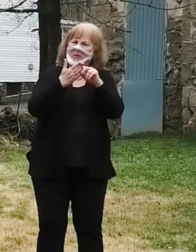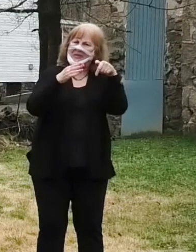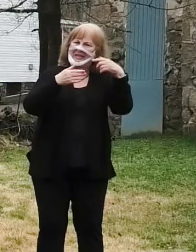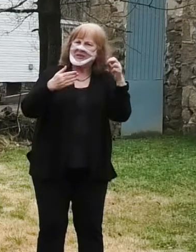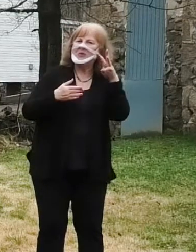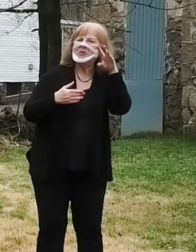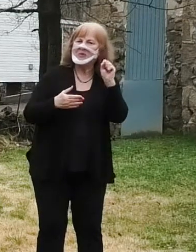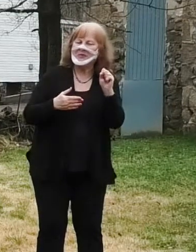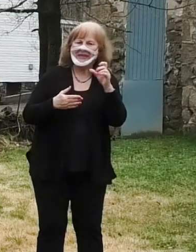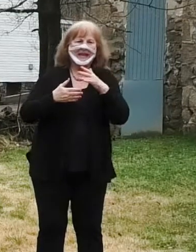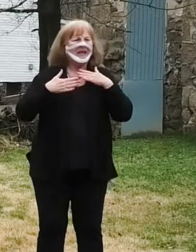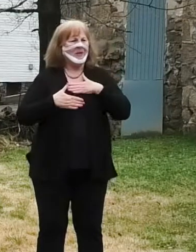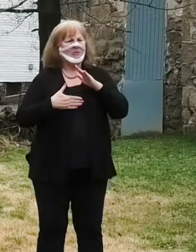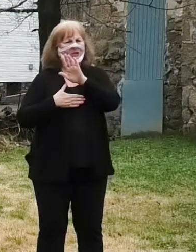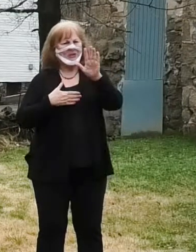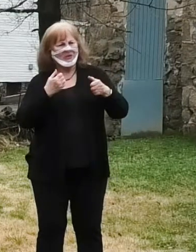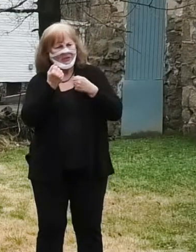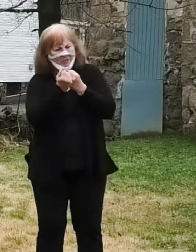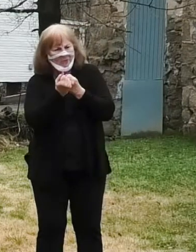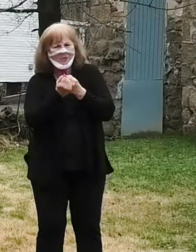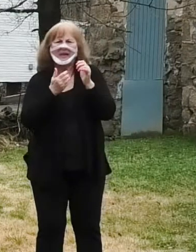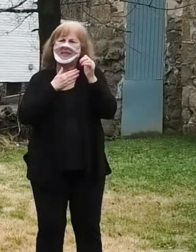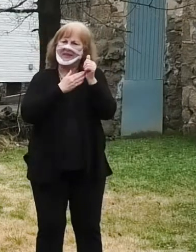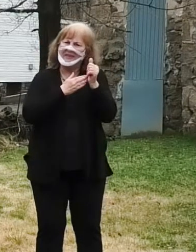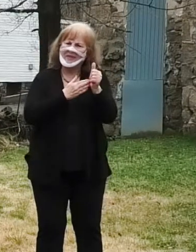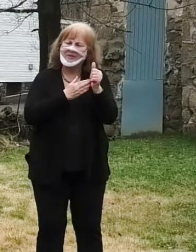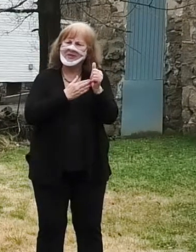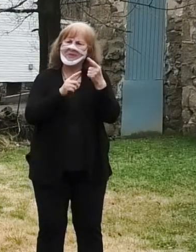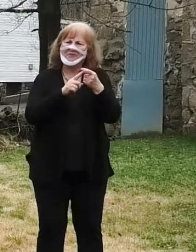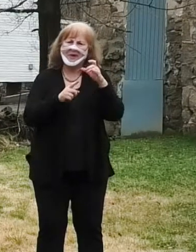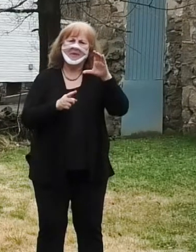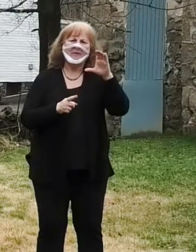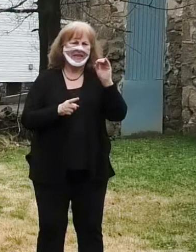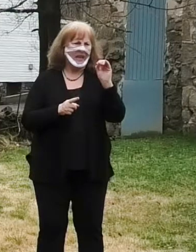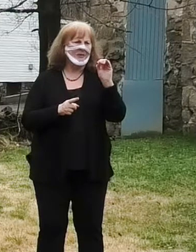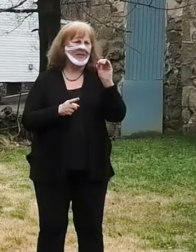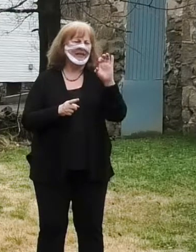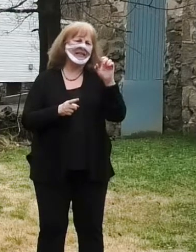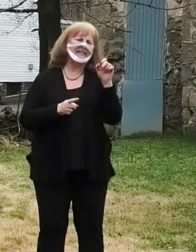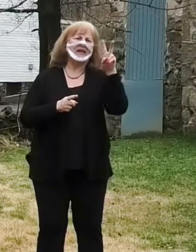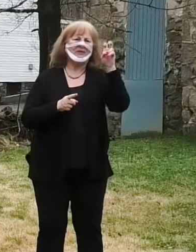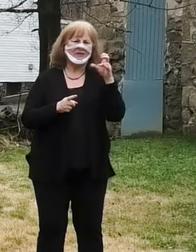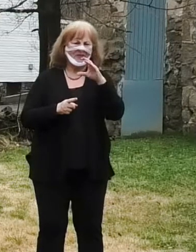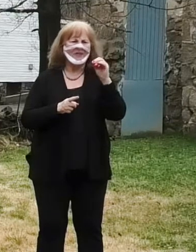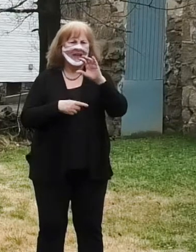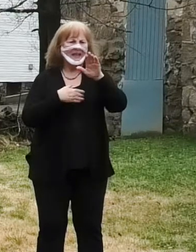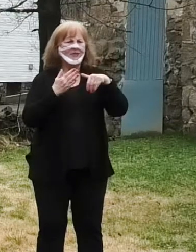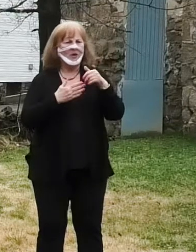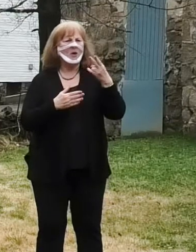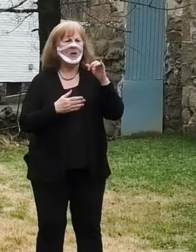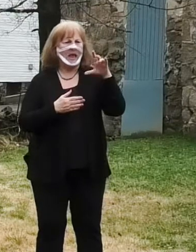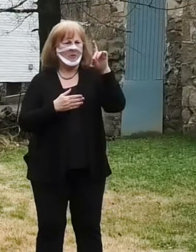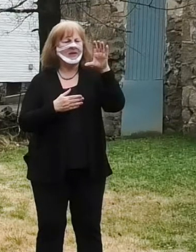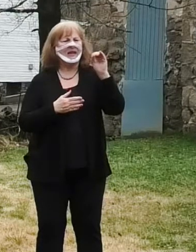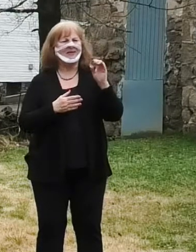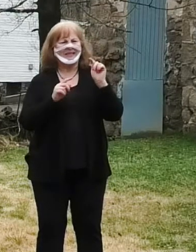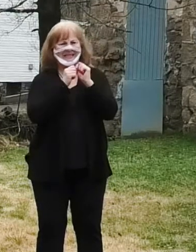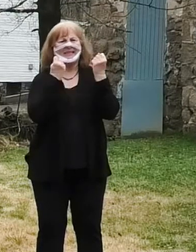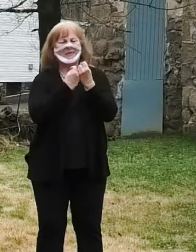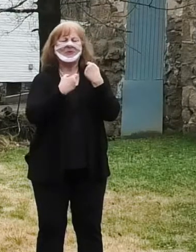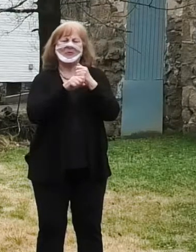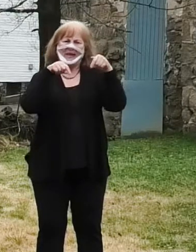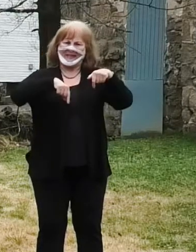news and appreciate the support and the leadership of the county executive and the entire Howard County team in making this possible.